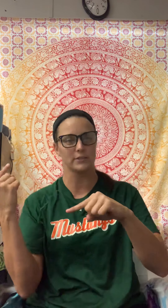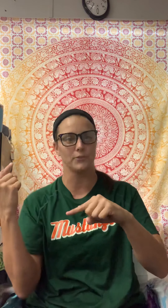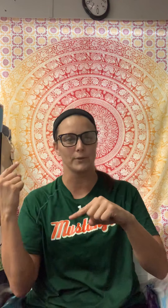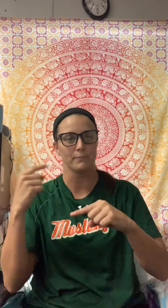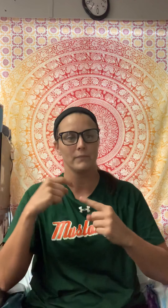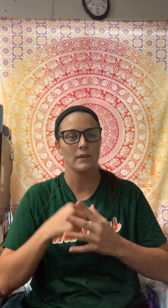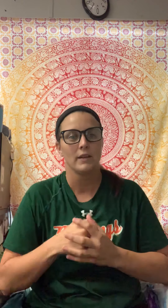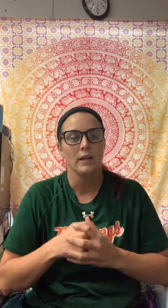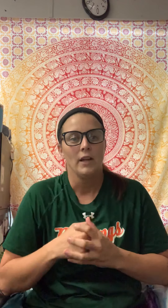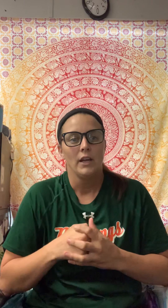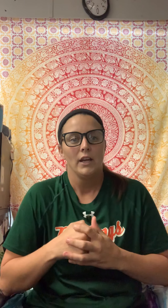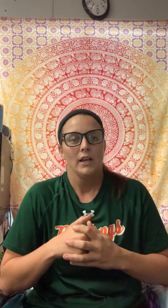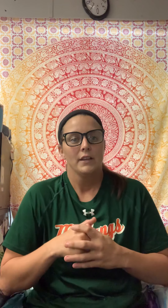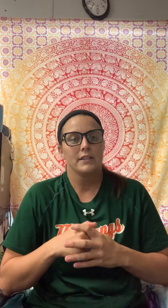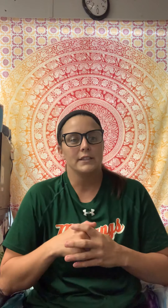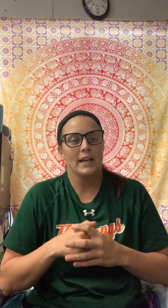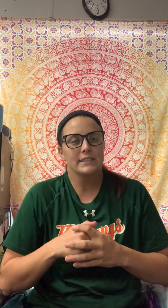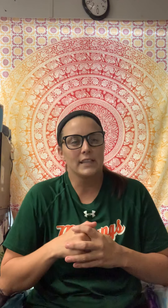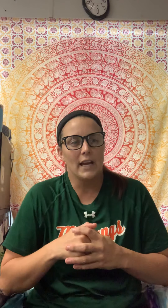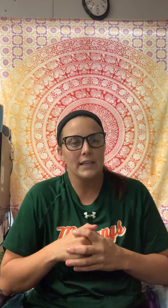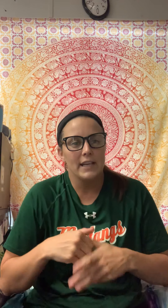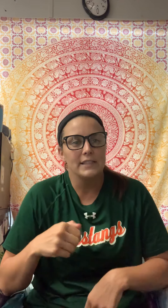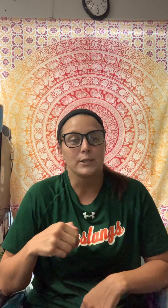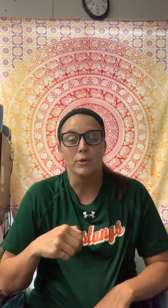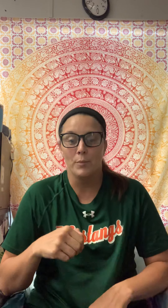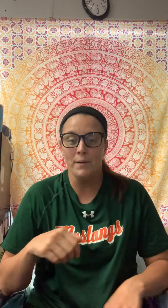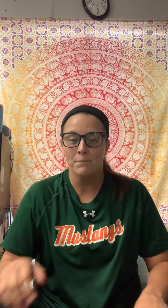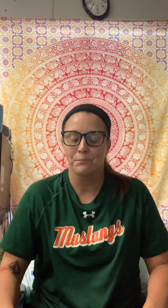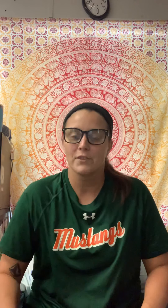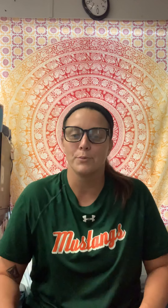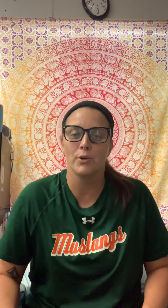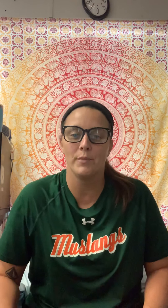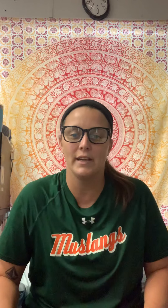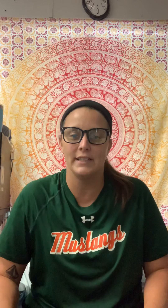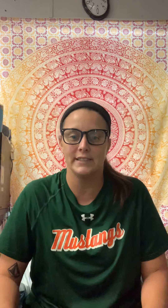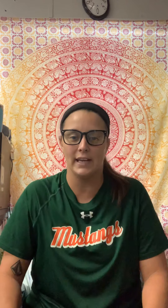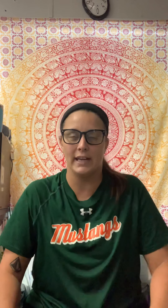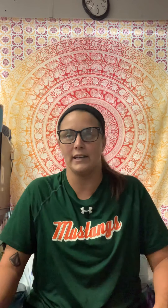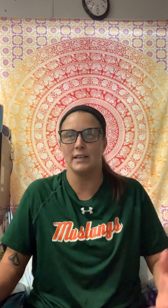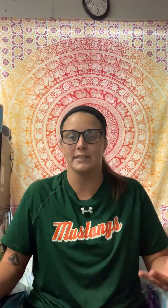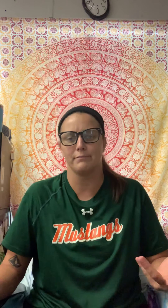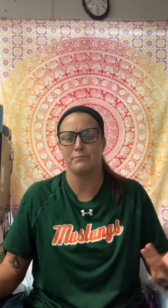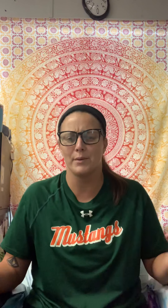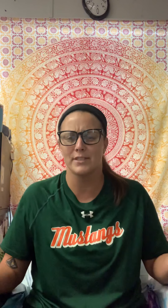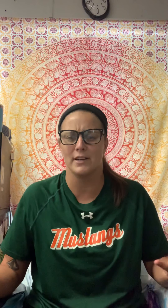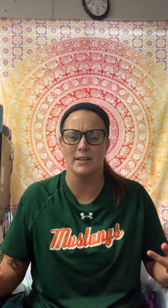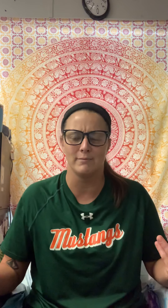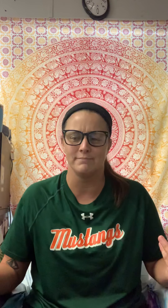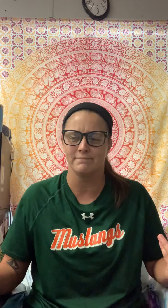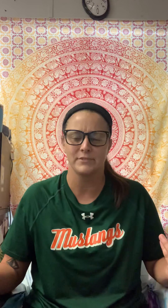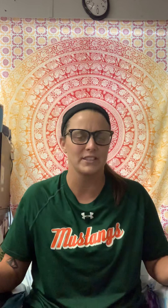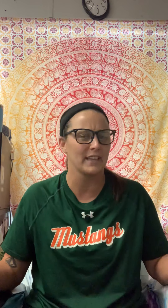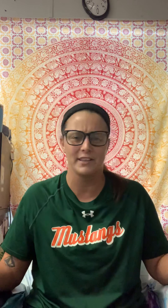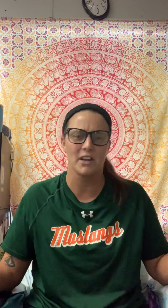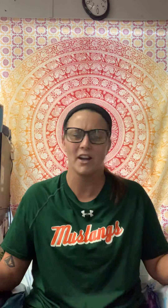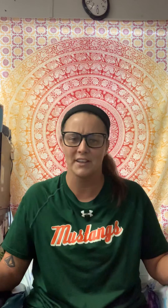floor. The next sign is diploma. Diploma is it's pretty much just like an iconic